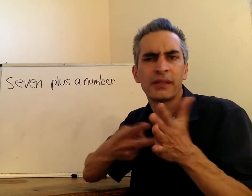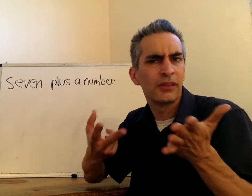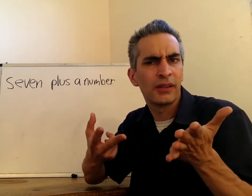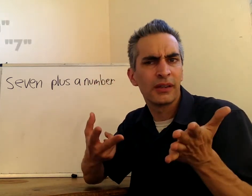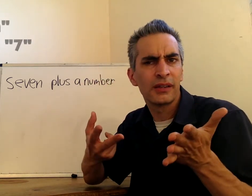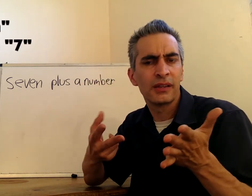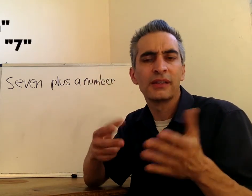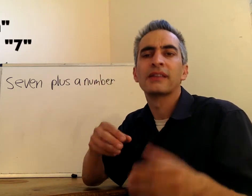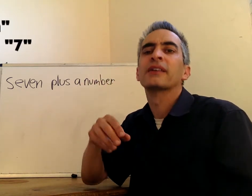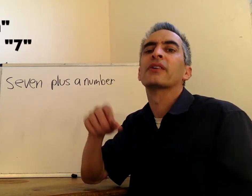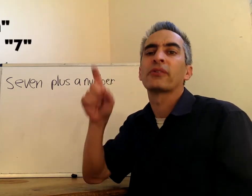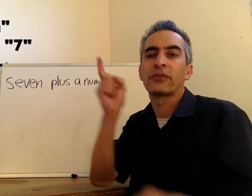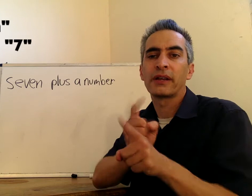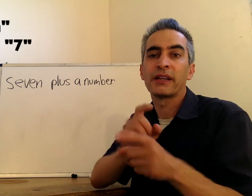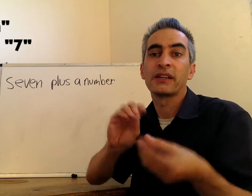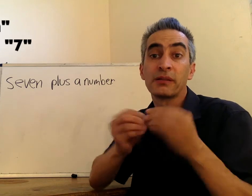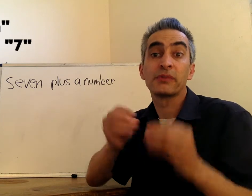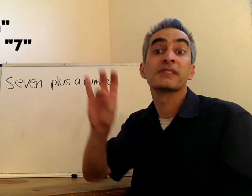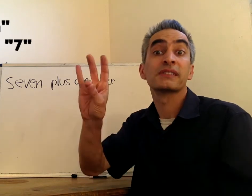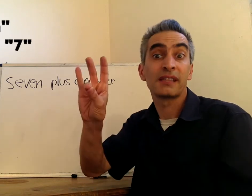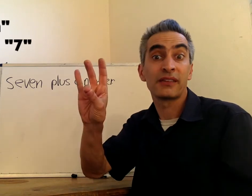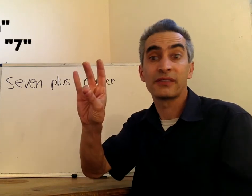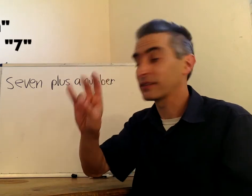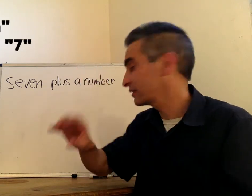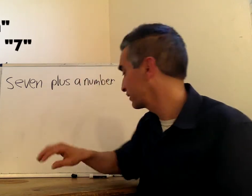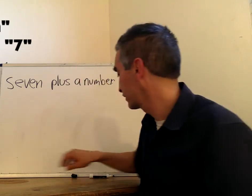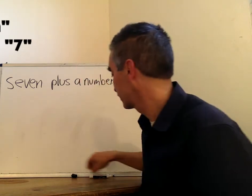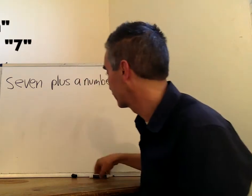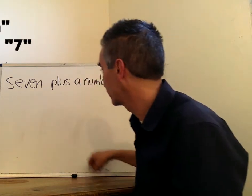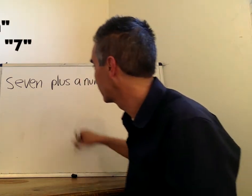What does this mean? Right, it means seven.